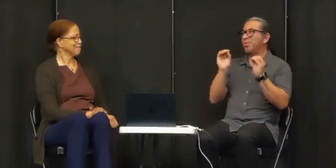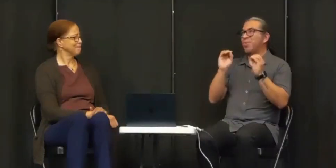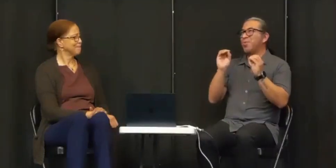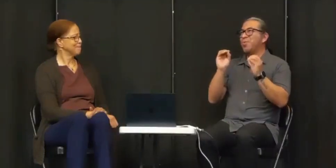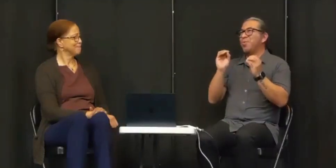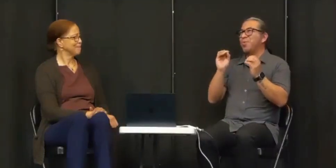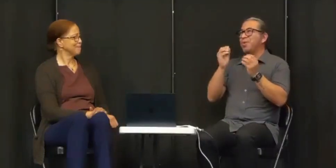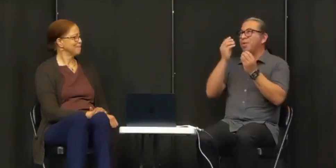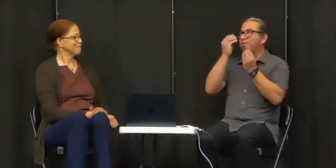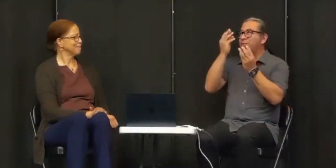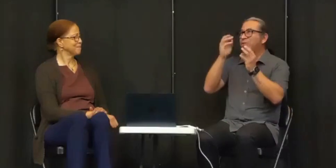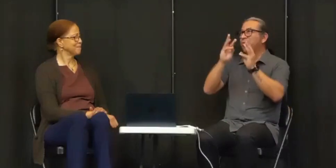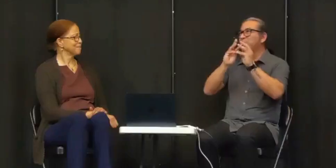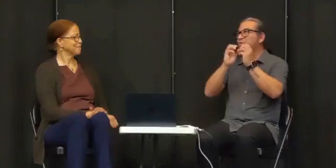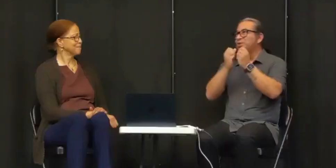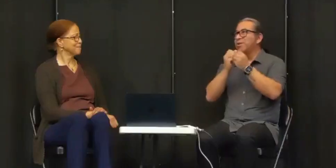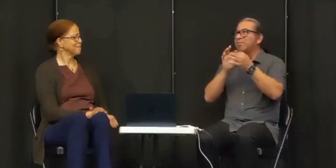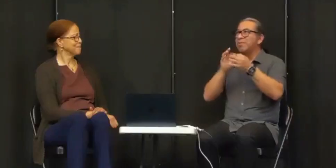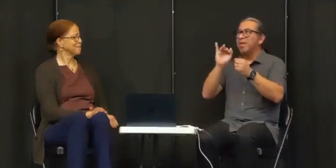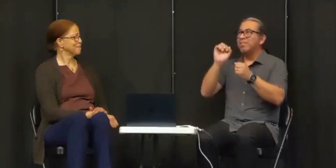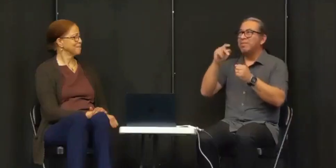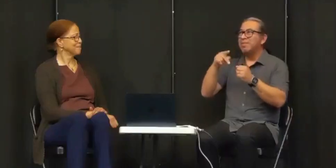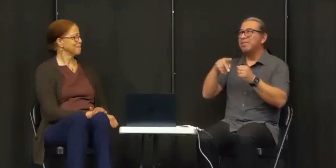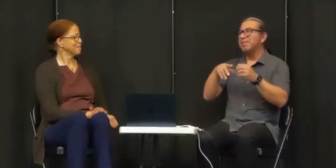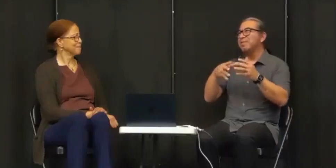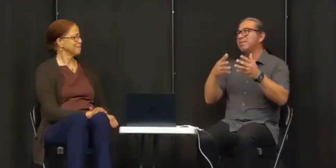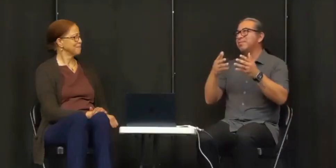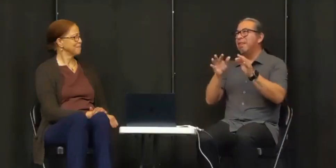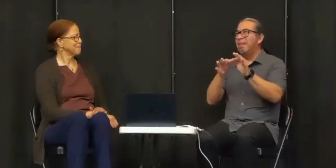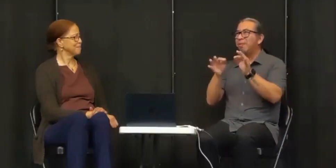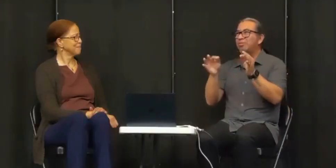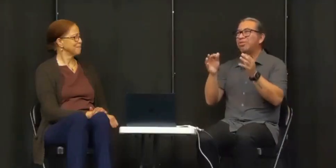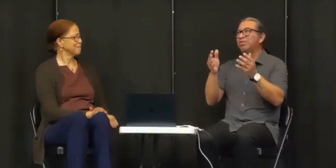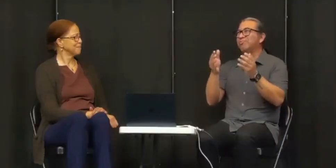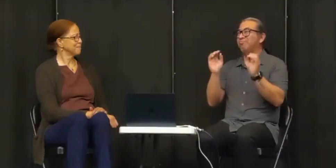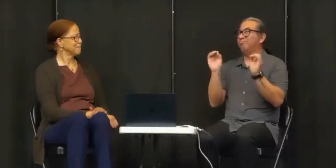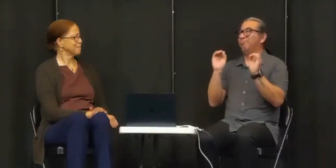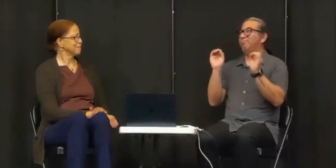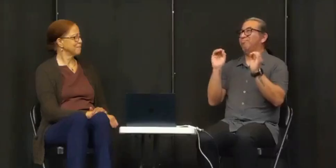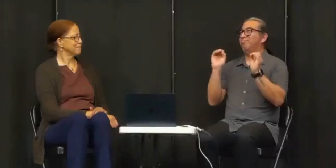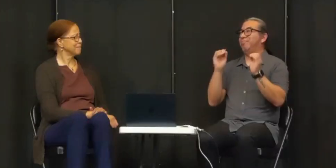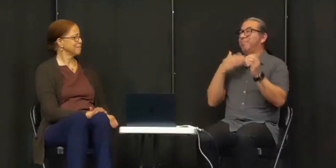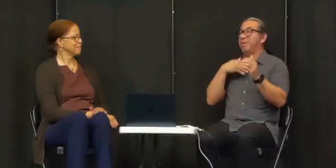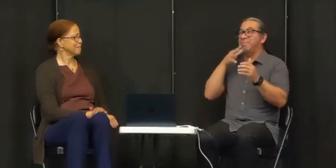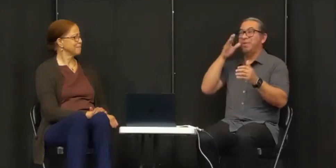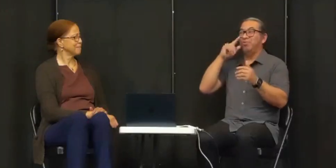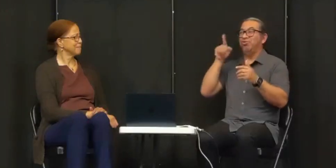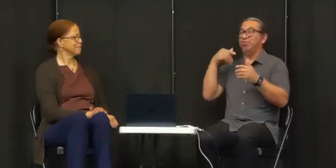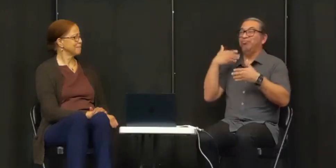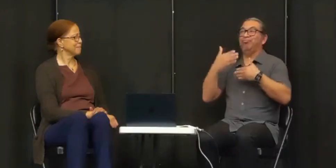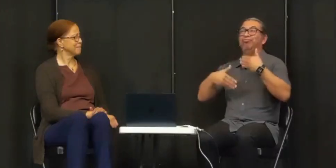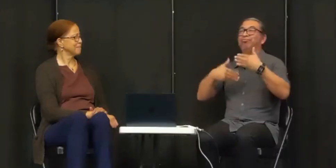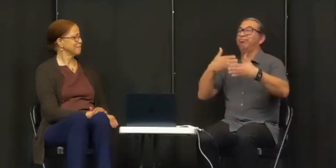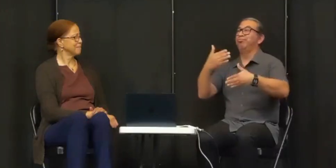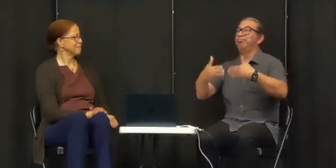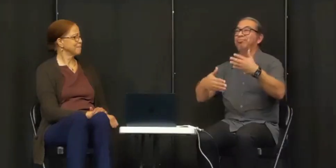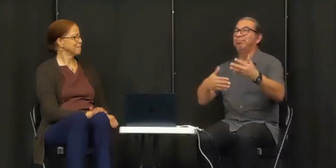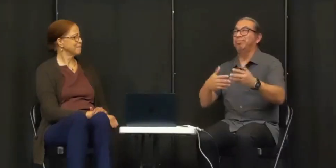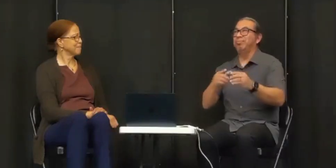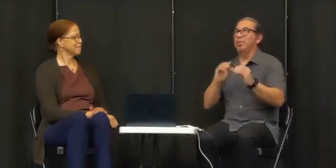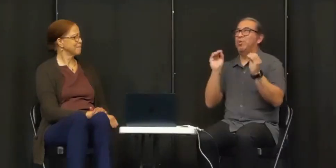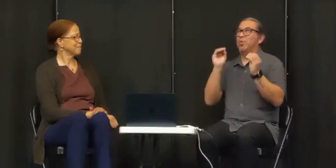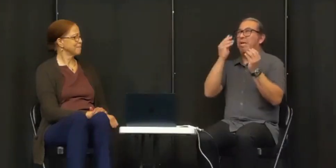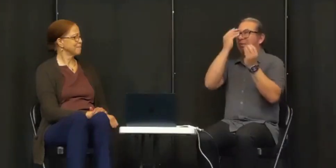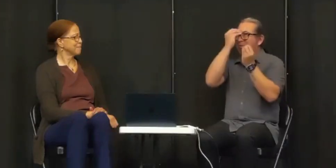know, there was no additional help for parents. There were no information workshops. There was no language. I mean, there just wasn't any there. My